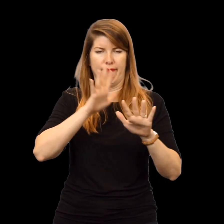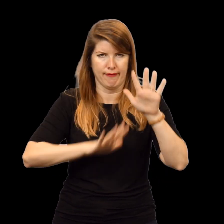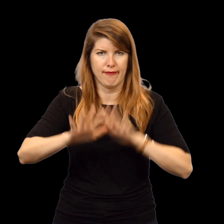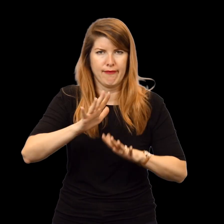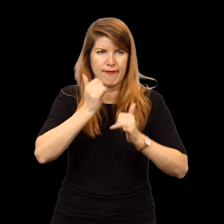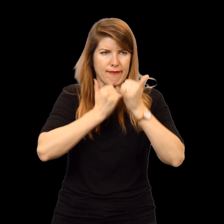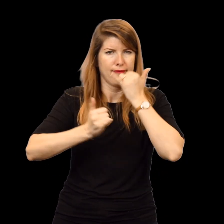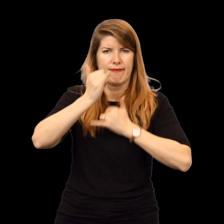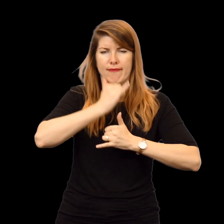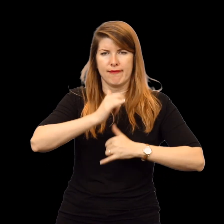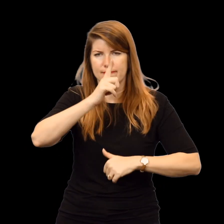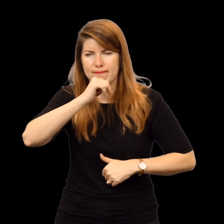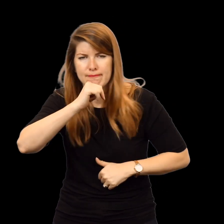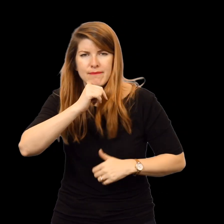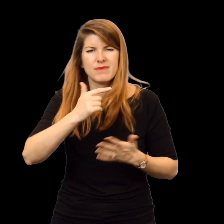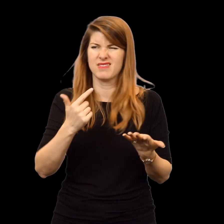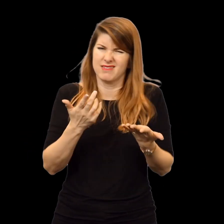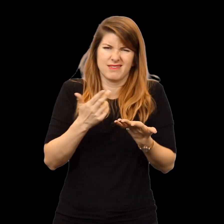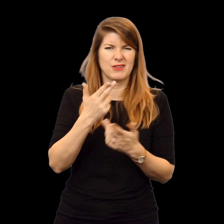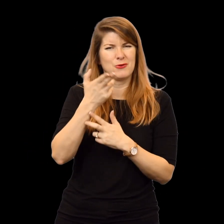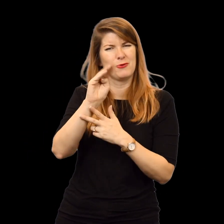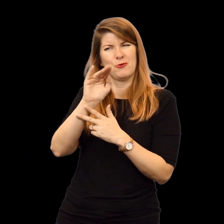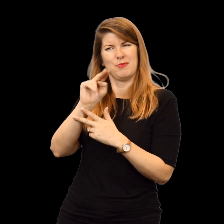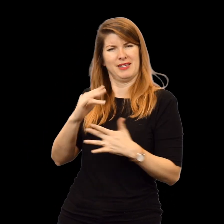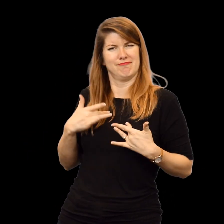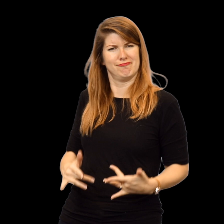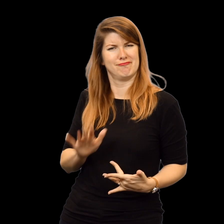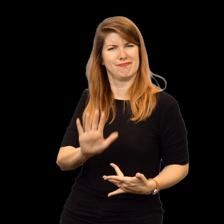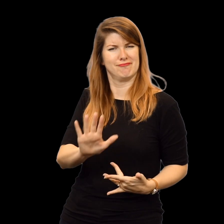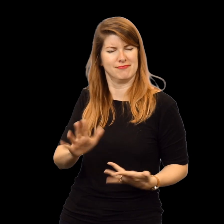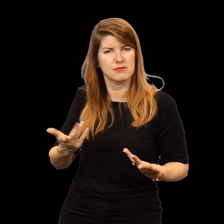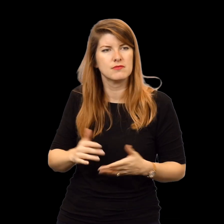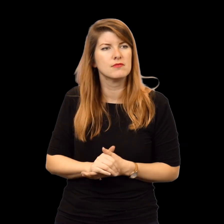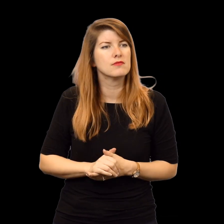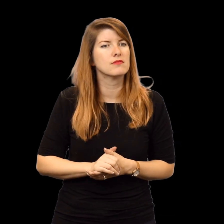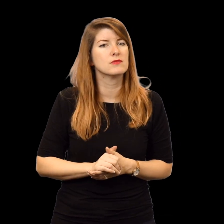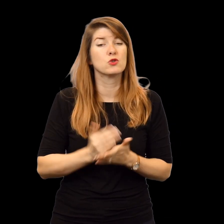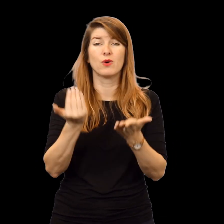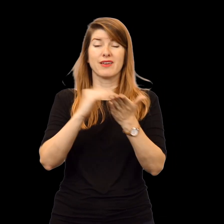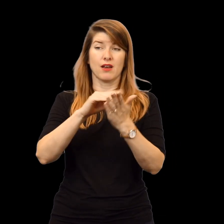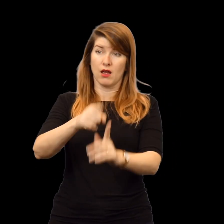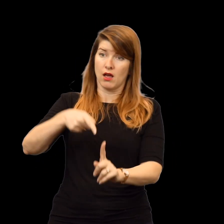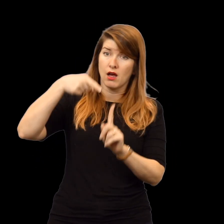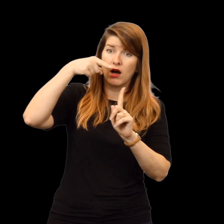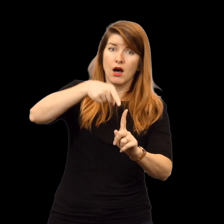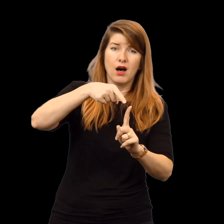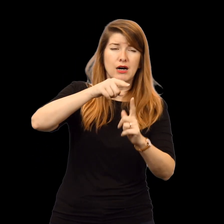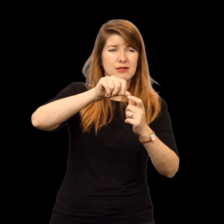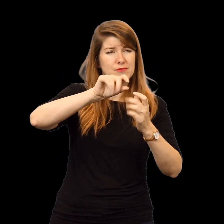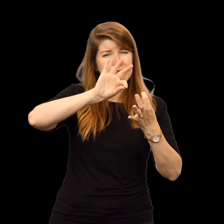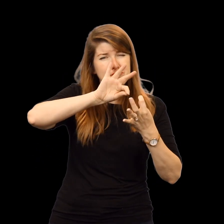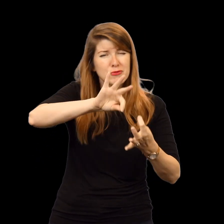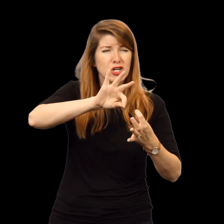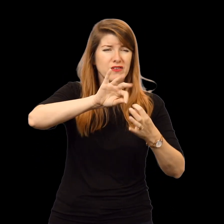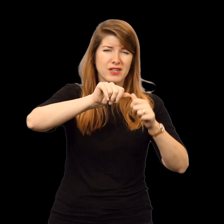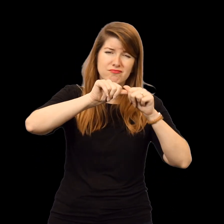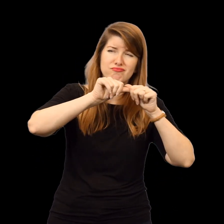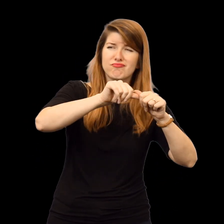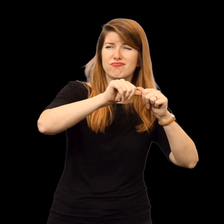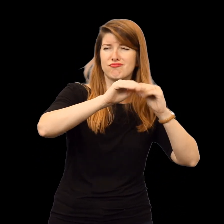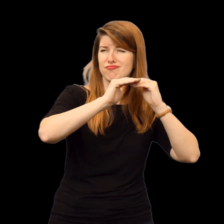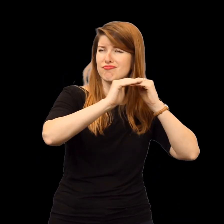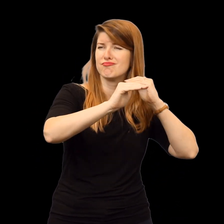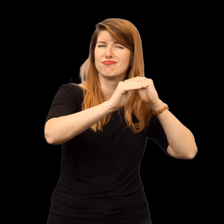other's toes. We disappoint each other. We're human. The issue is not maintaining perfectly